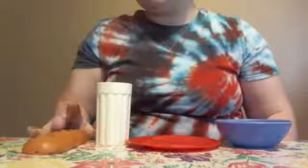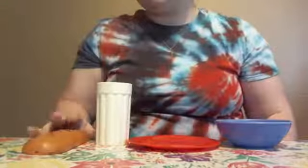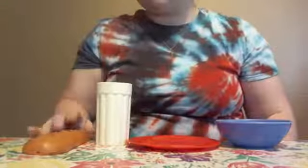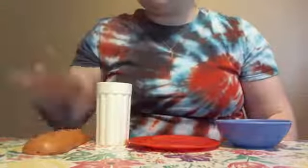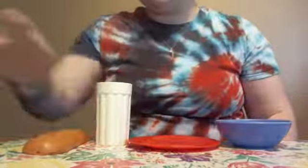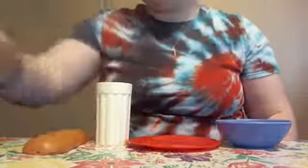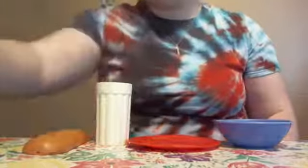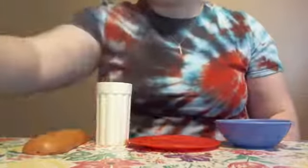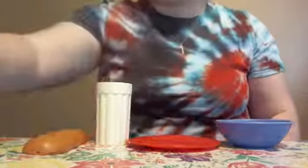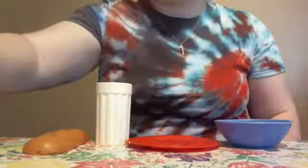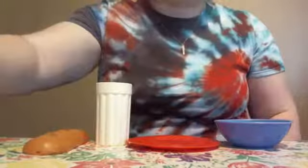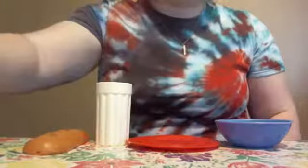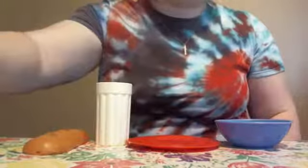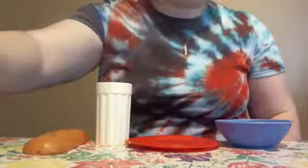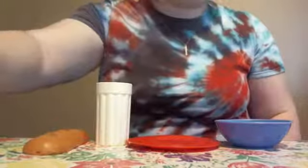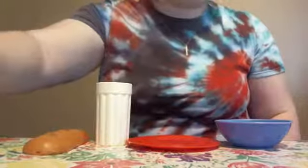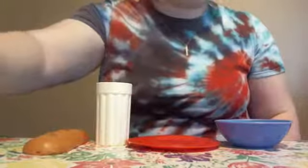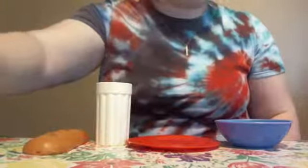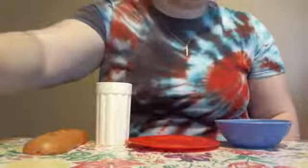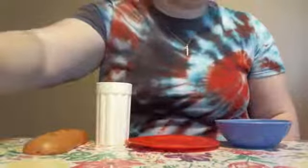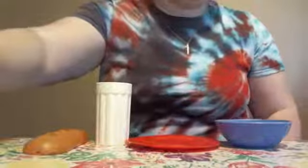And I might add in